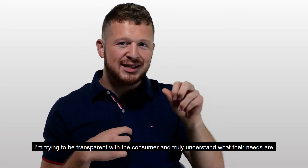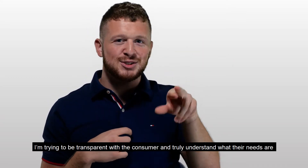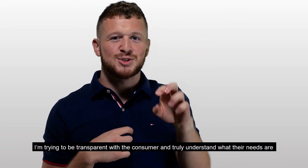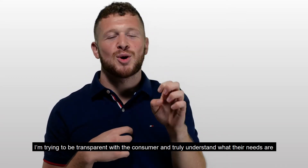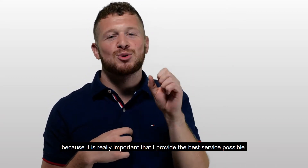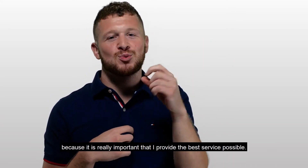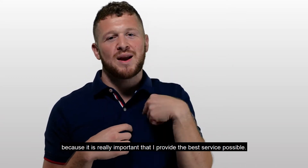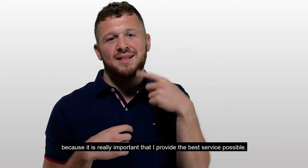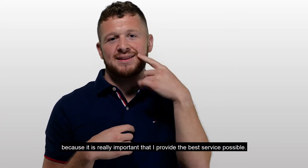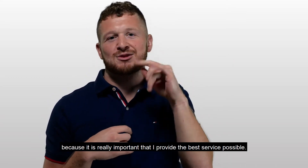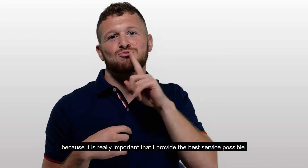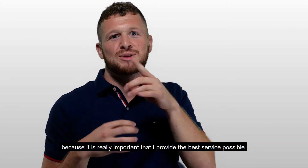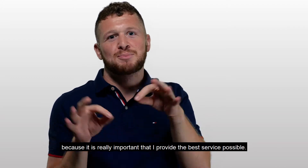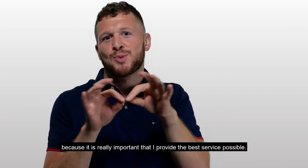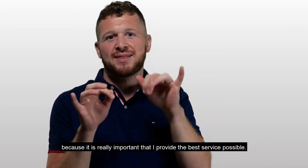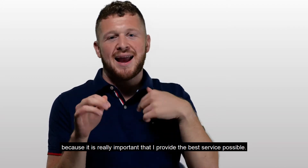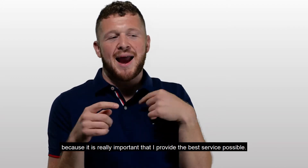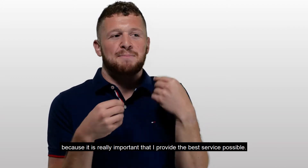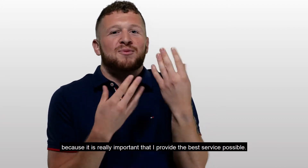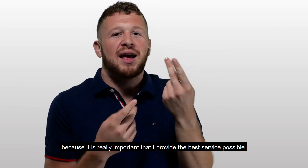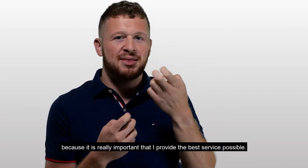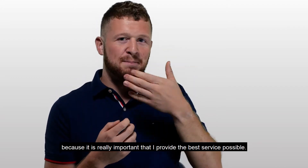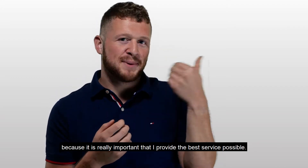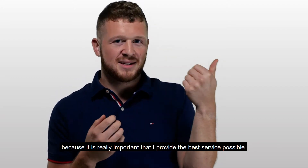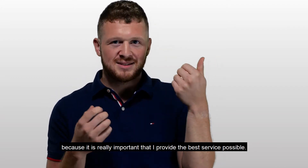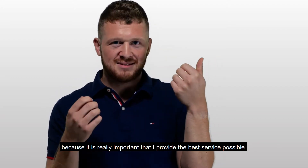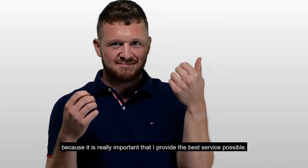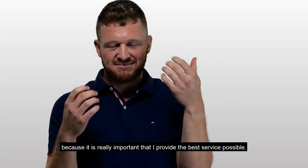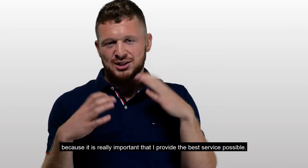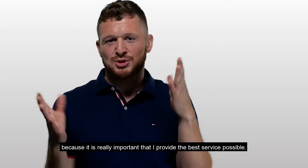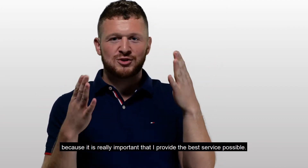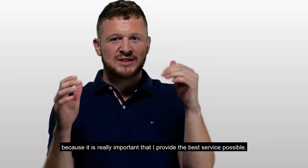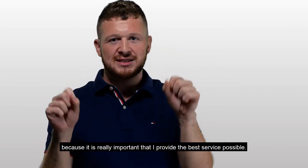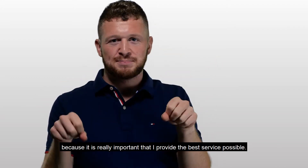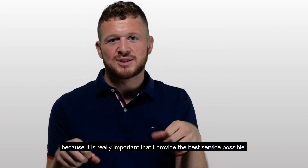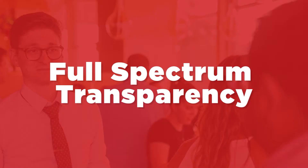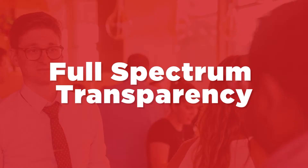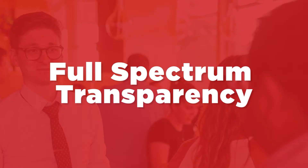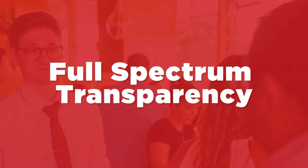are, because it is really important that I provide the best service possible.